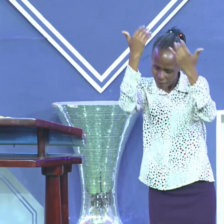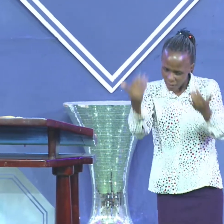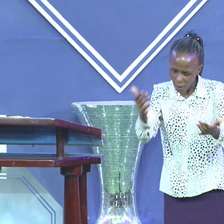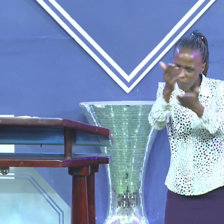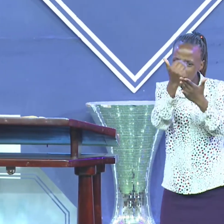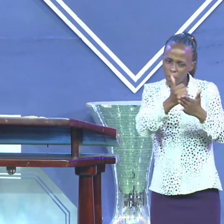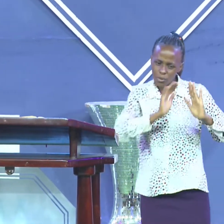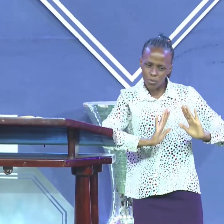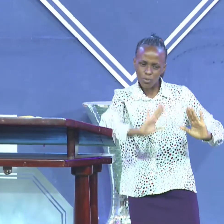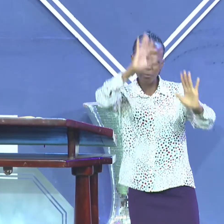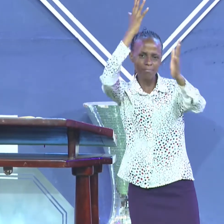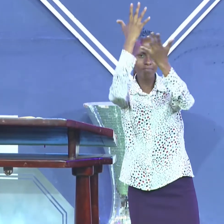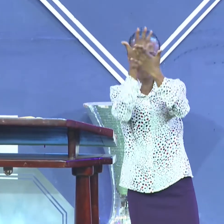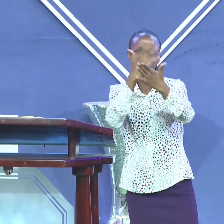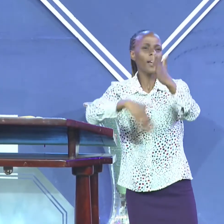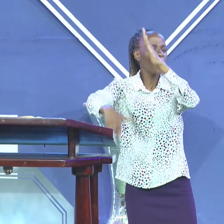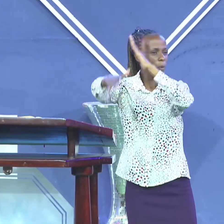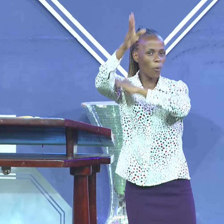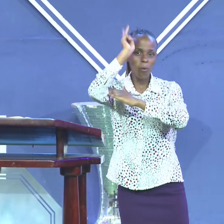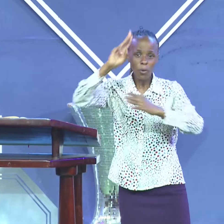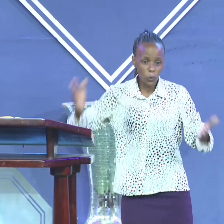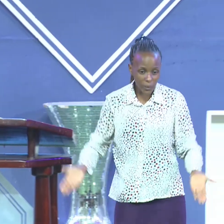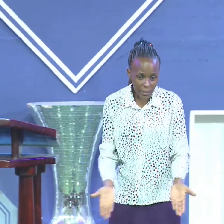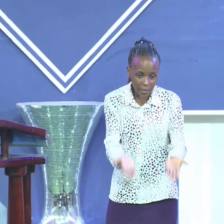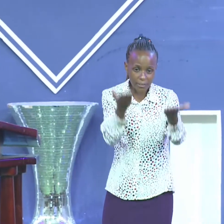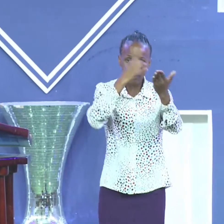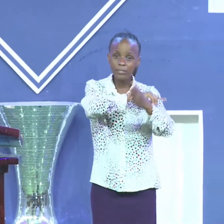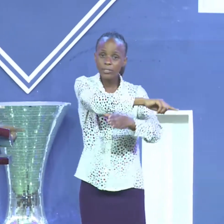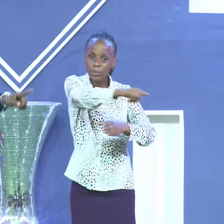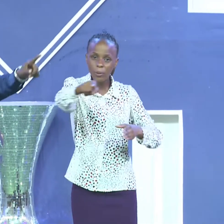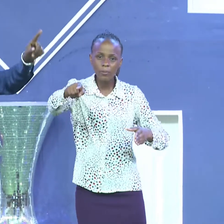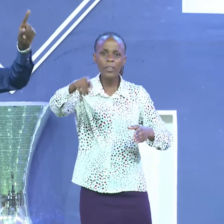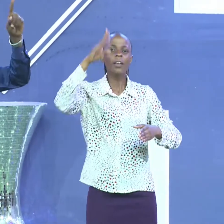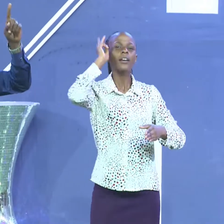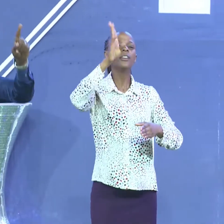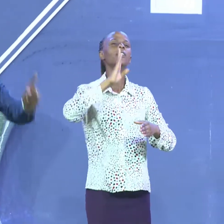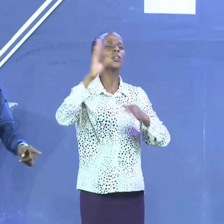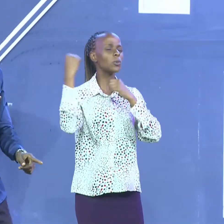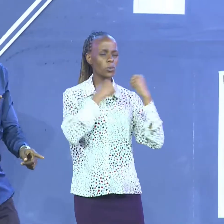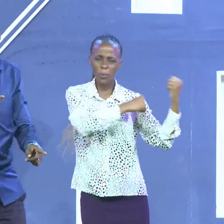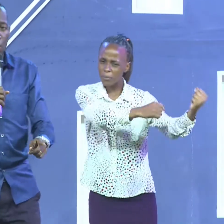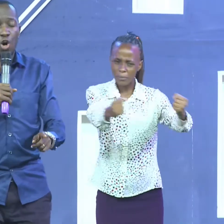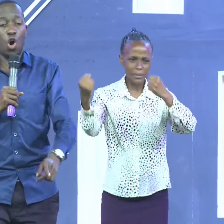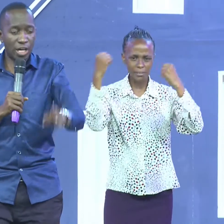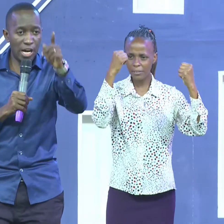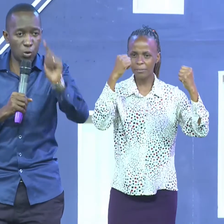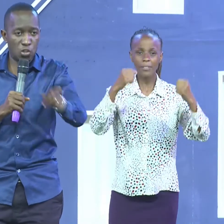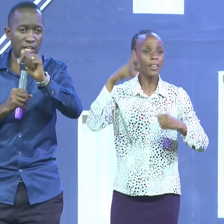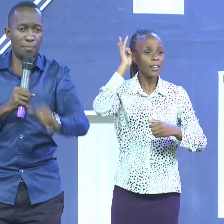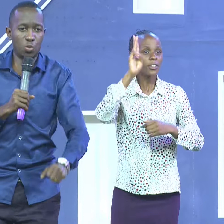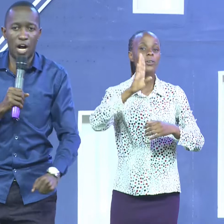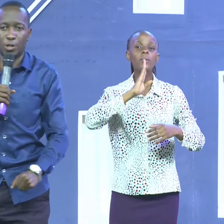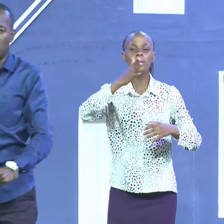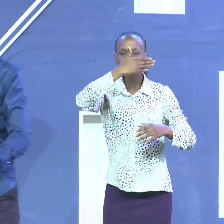The moment you get to that prison, God is going to elevate you. You're going to be prominent.